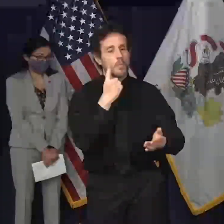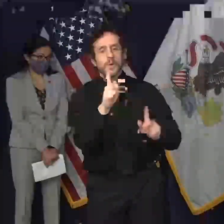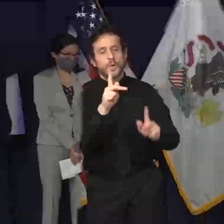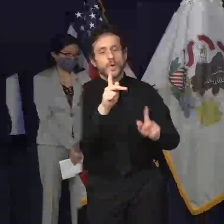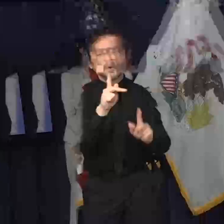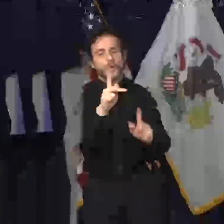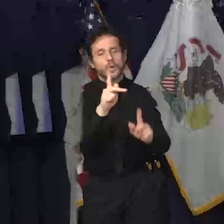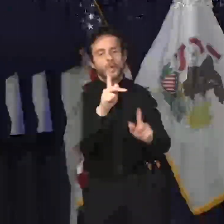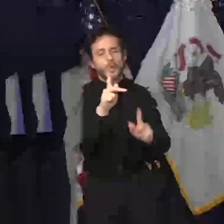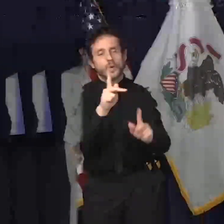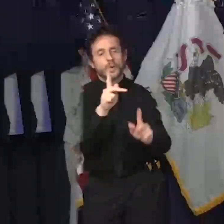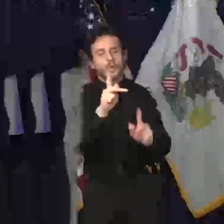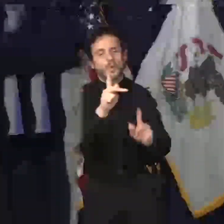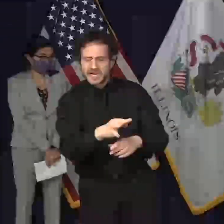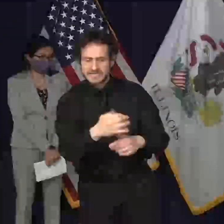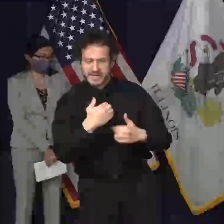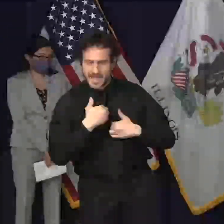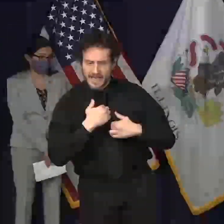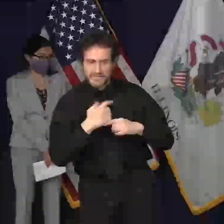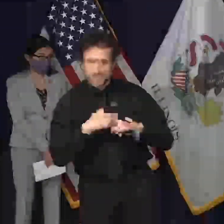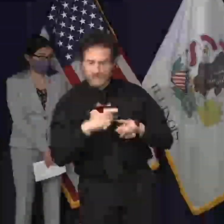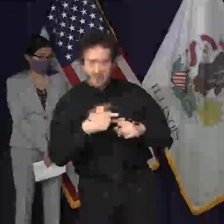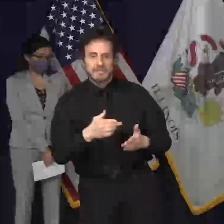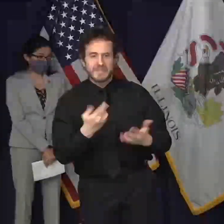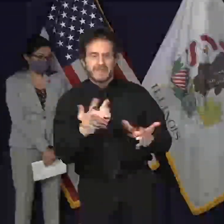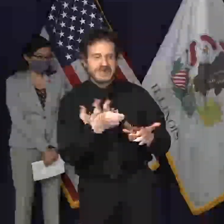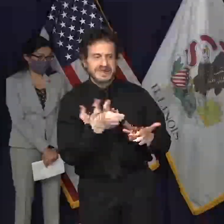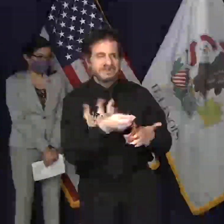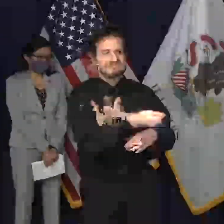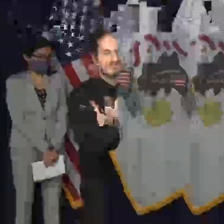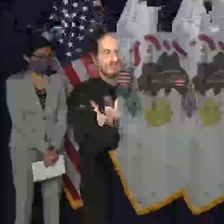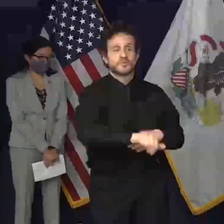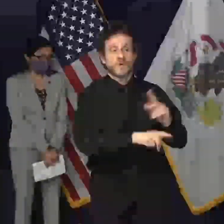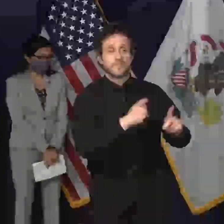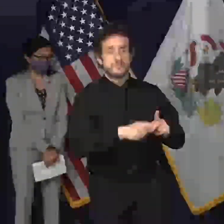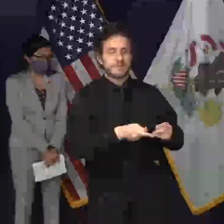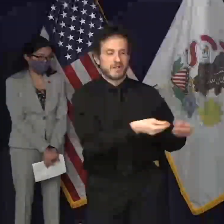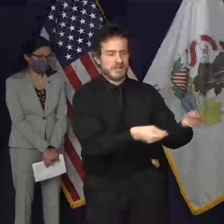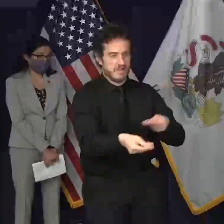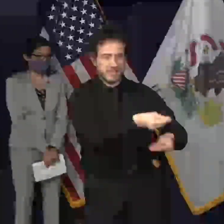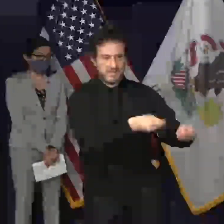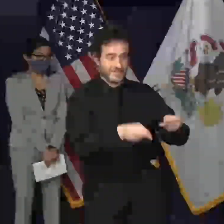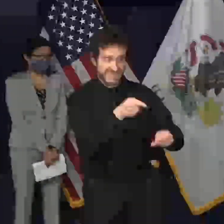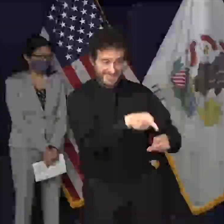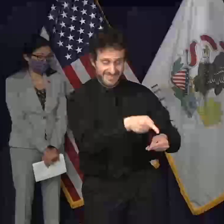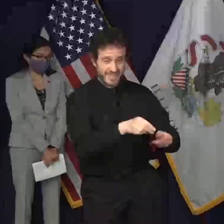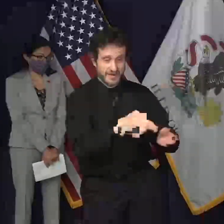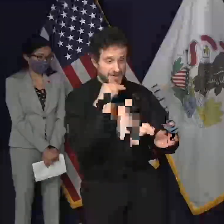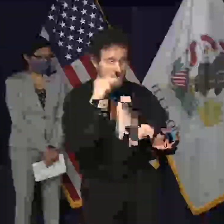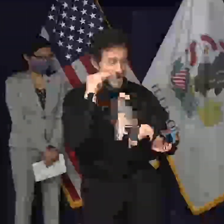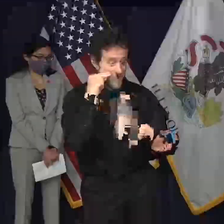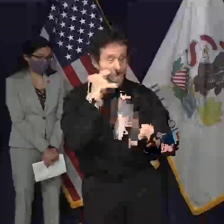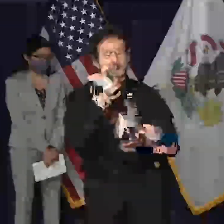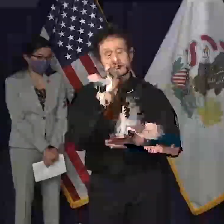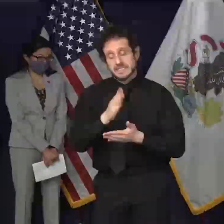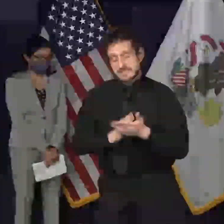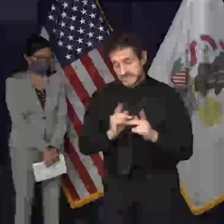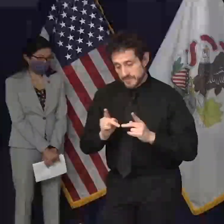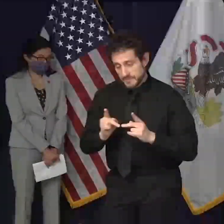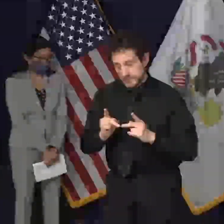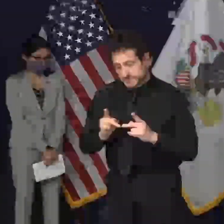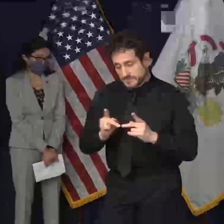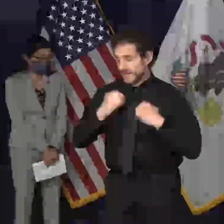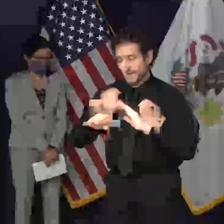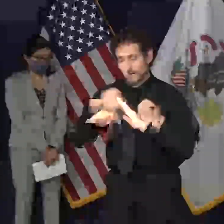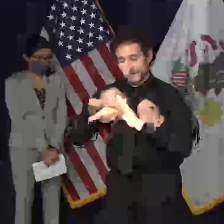know, because of that asymptomatic transmission. And not clear what percentage of transmission is asymptomatic, but we know that that